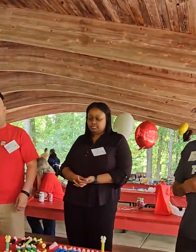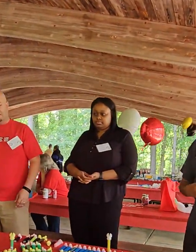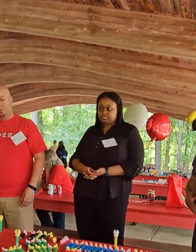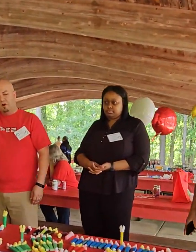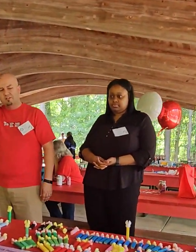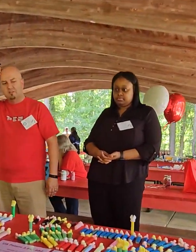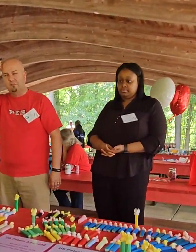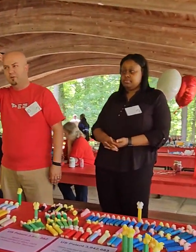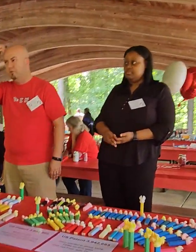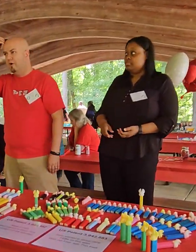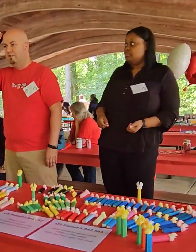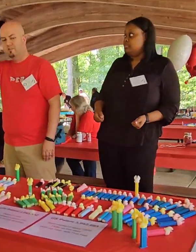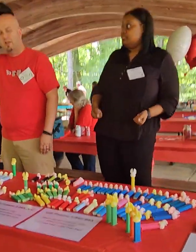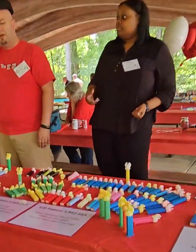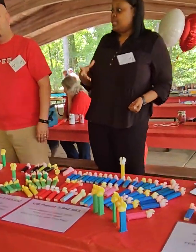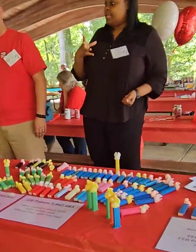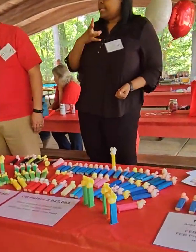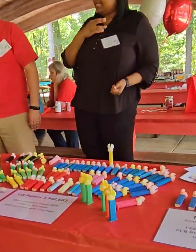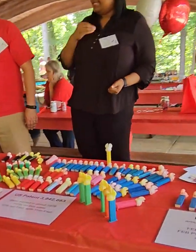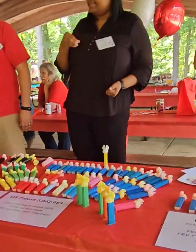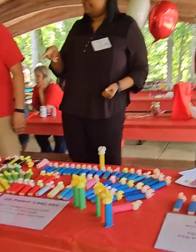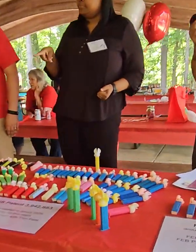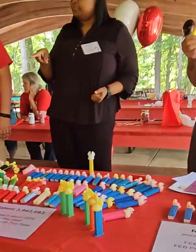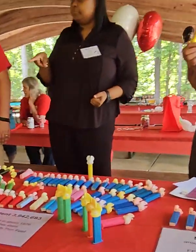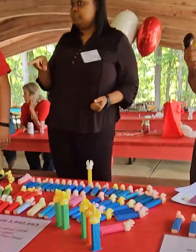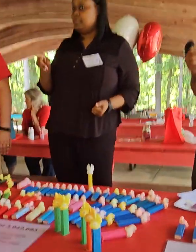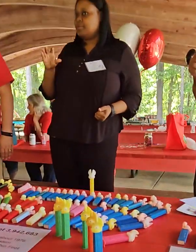And then as far as the footed ones go,